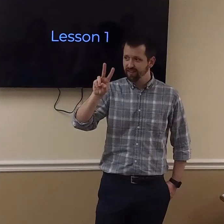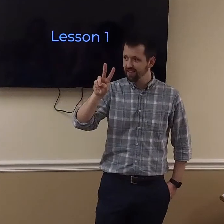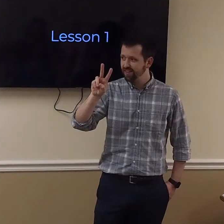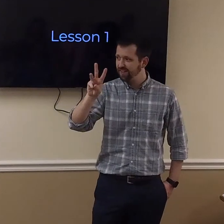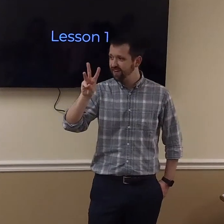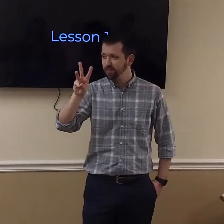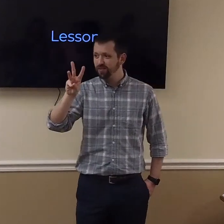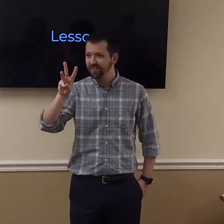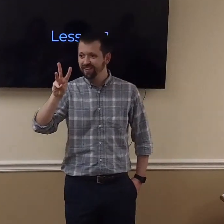W,